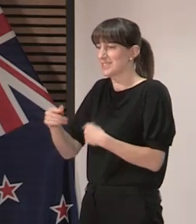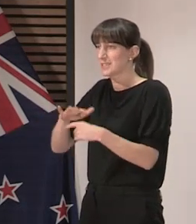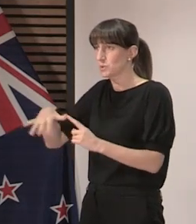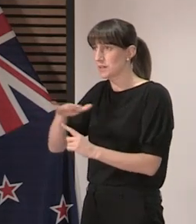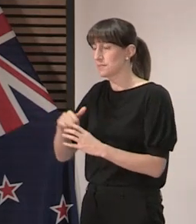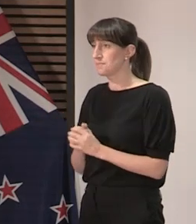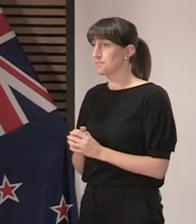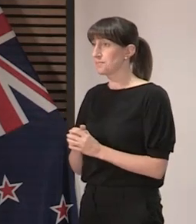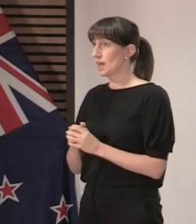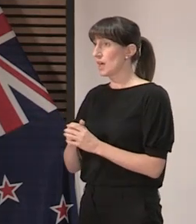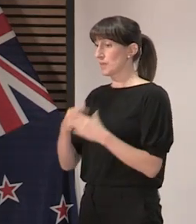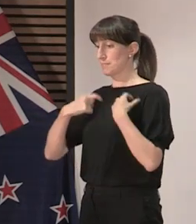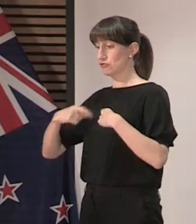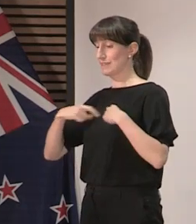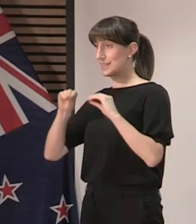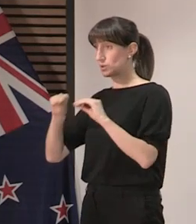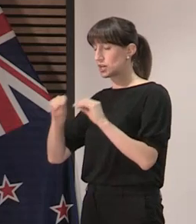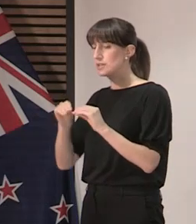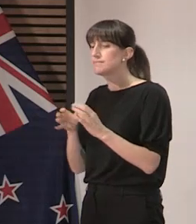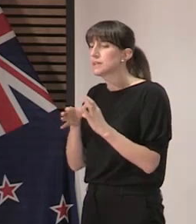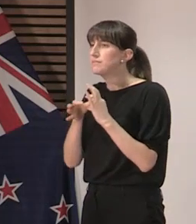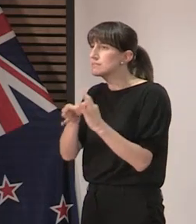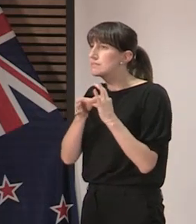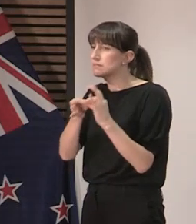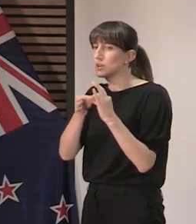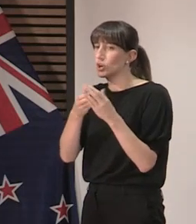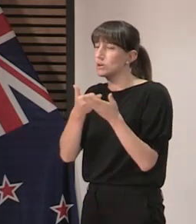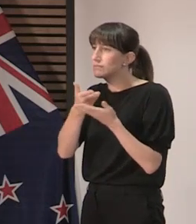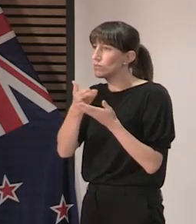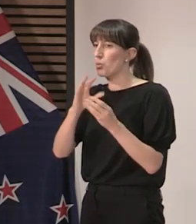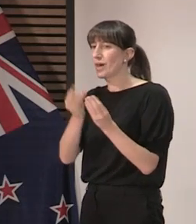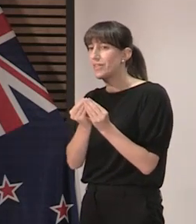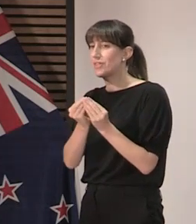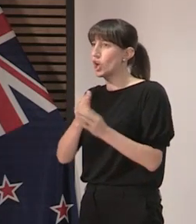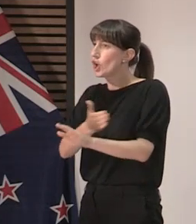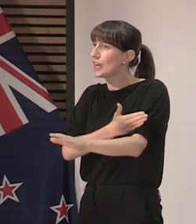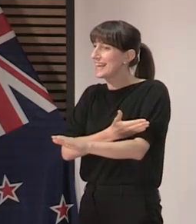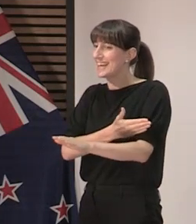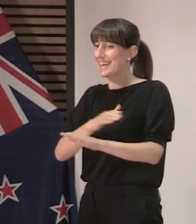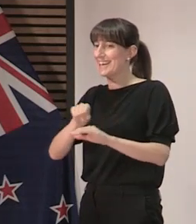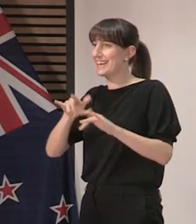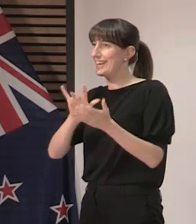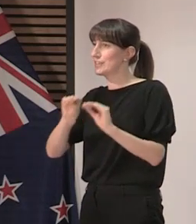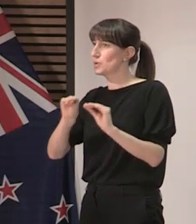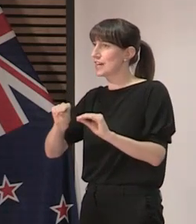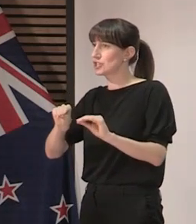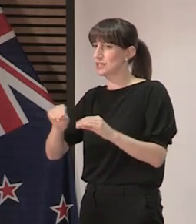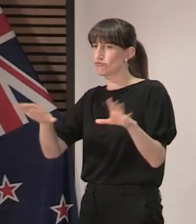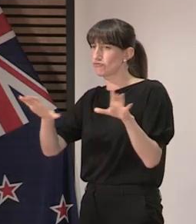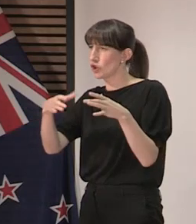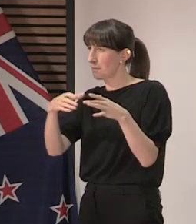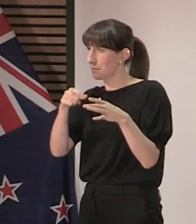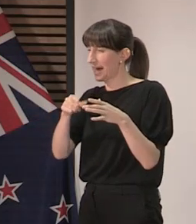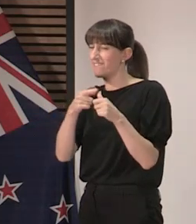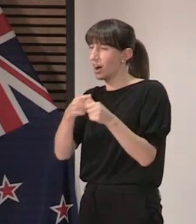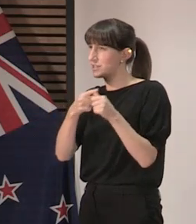Early Childhood Education Advisory Group, and this will continue as we continue to work through the key guidance that's needed to